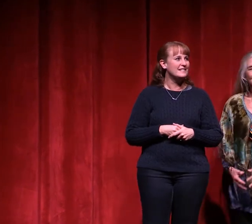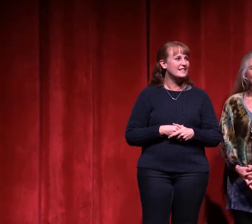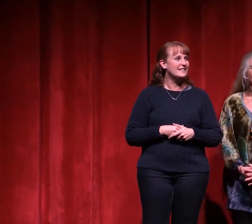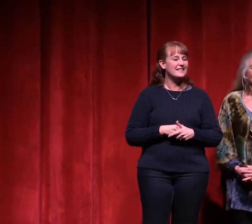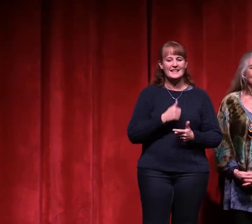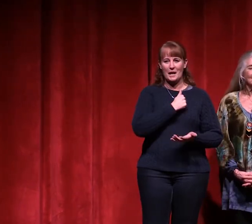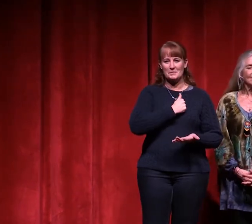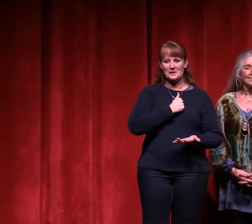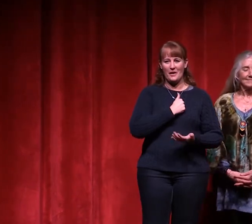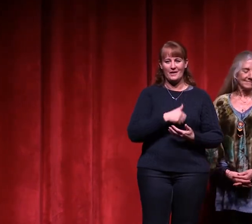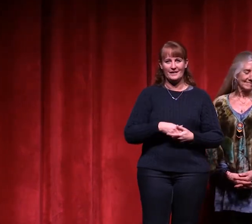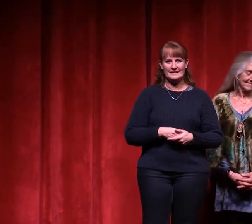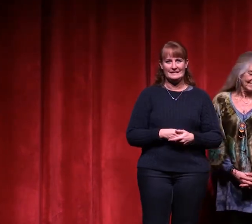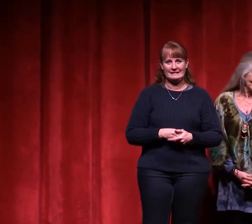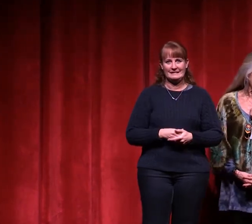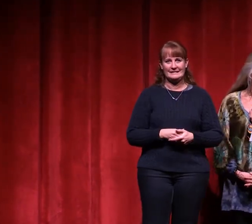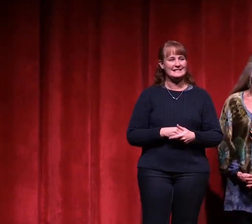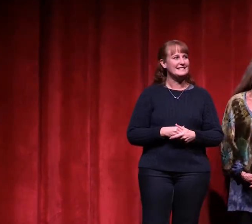Sorry.